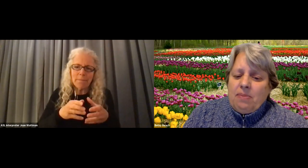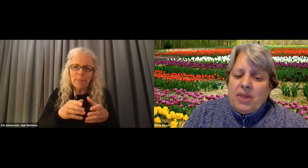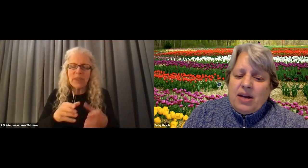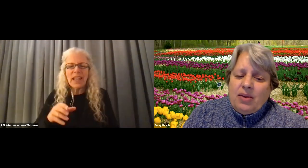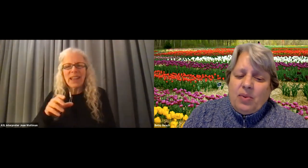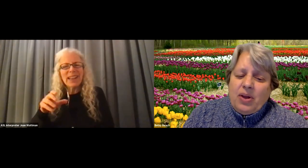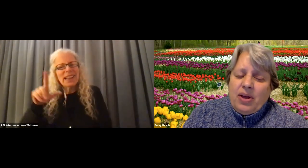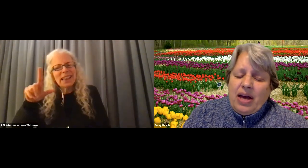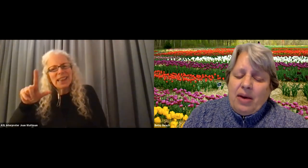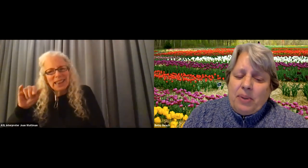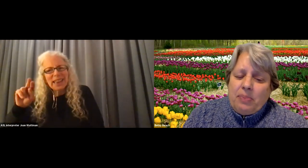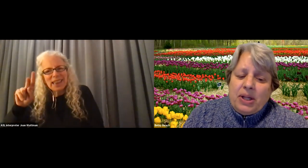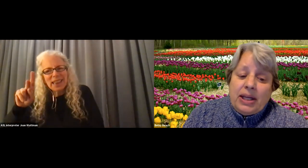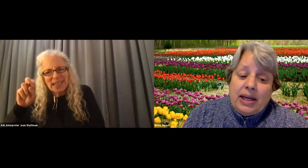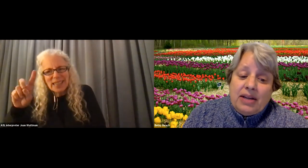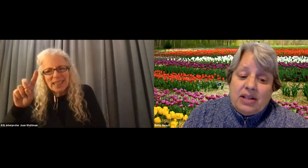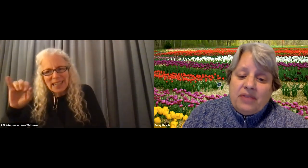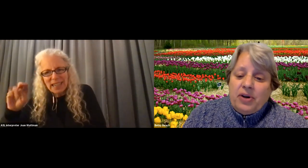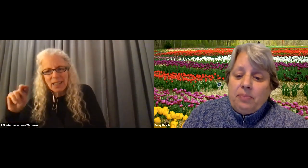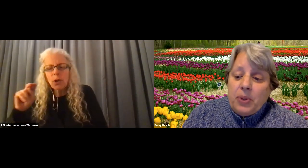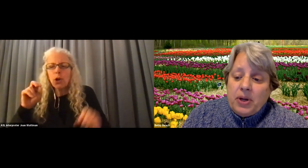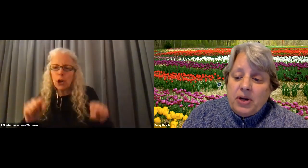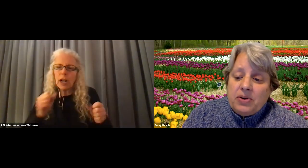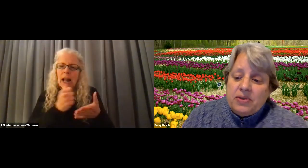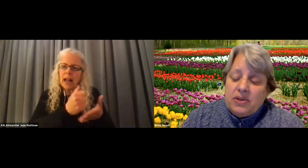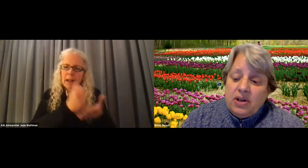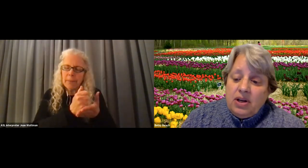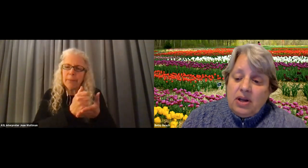that will help people link into different employers.